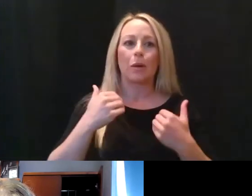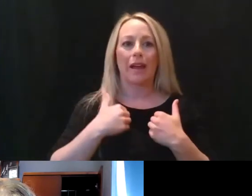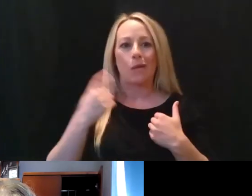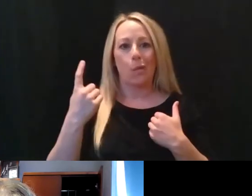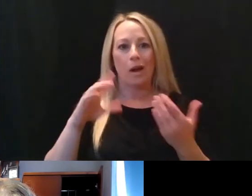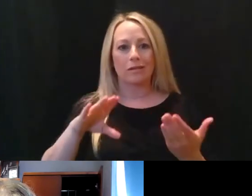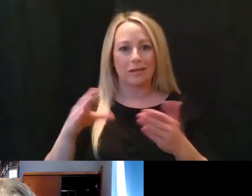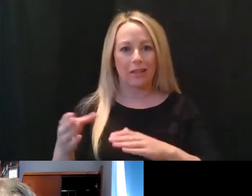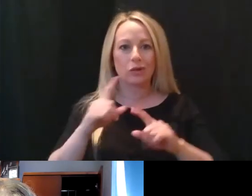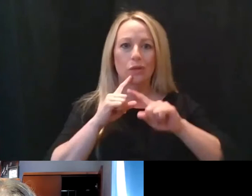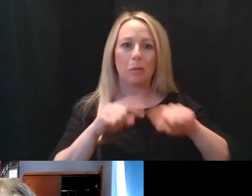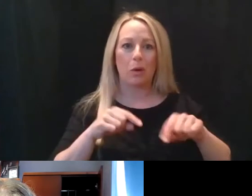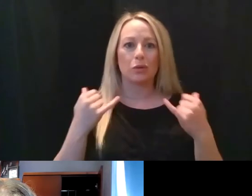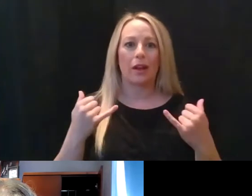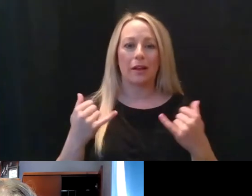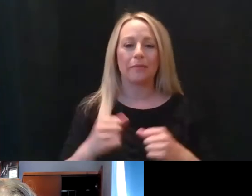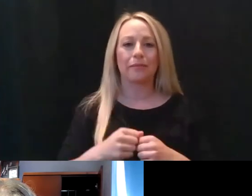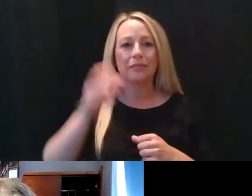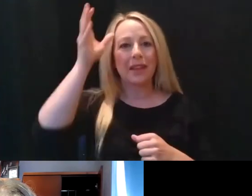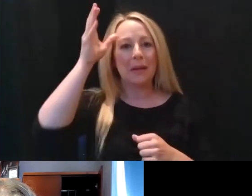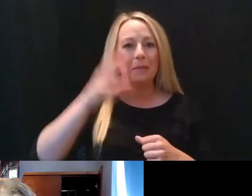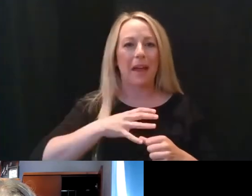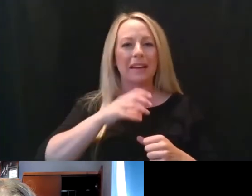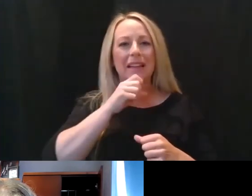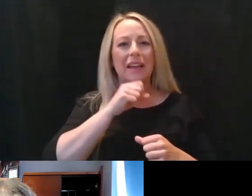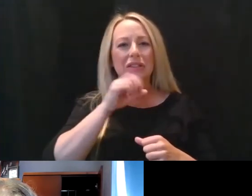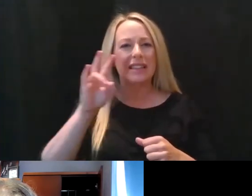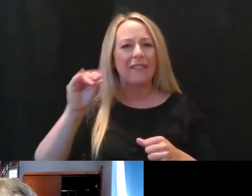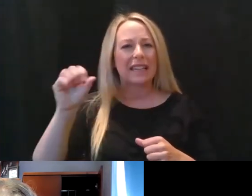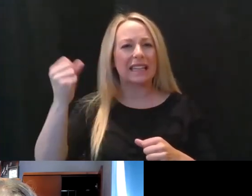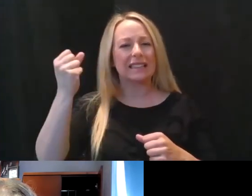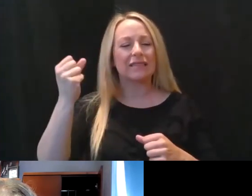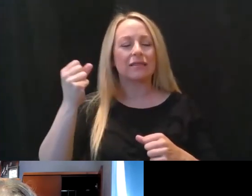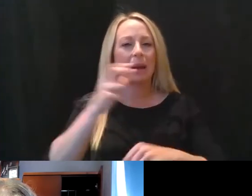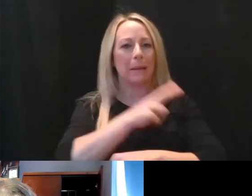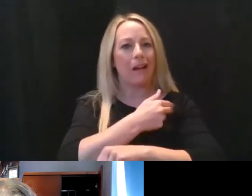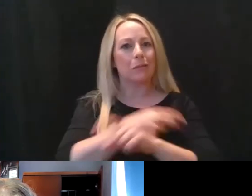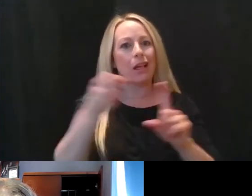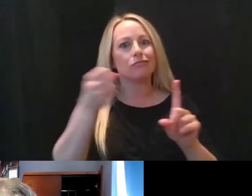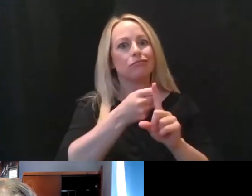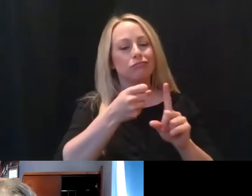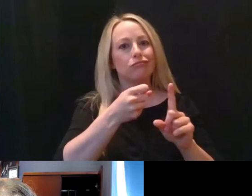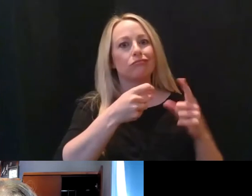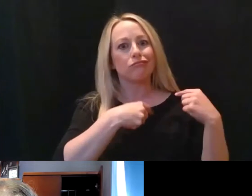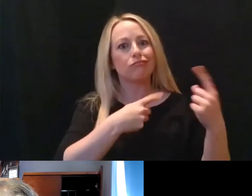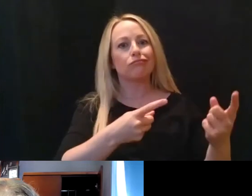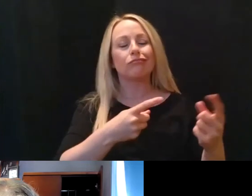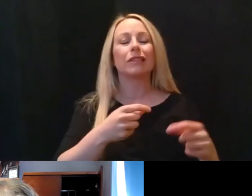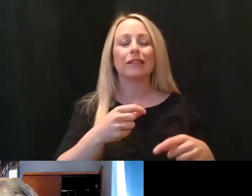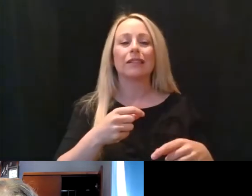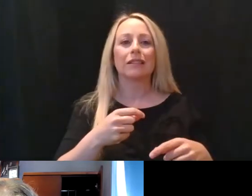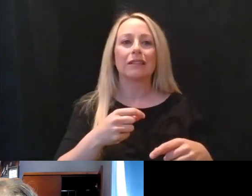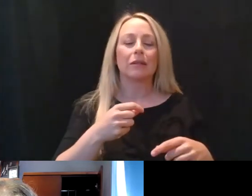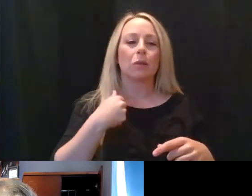death to report today, a man in his 70s who had been hospitalized, and our deepest condolences go out to the friends